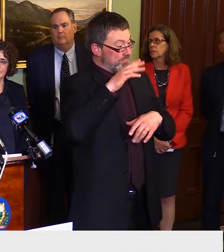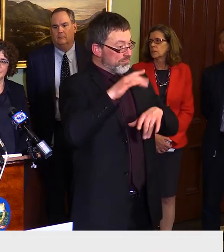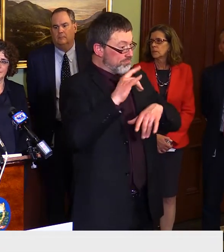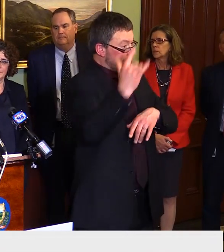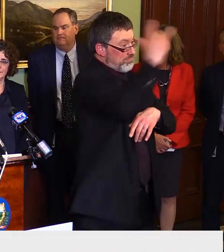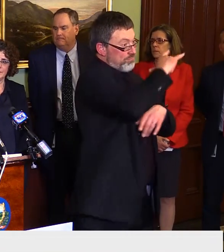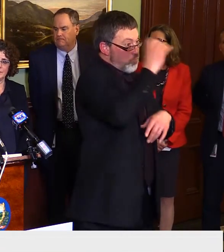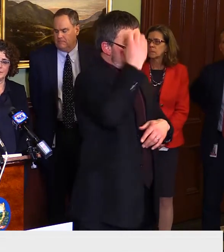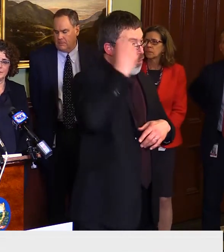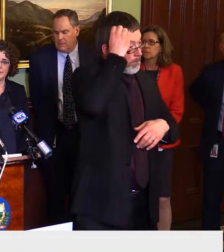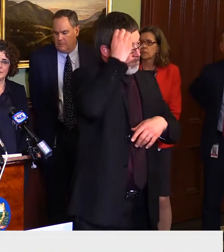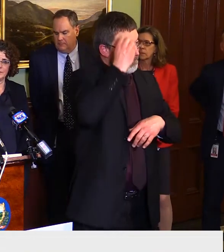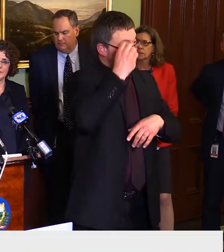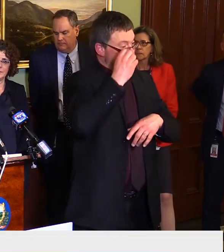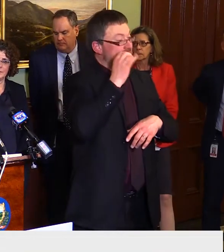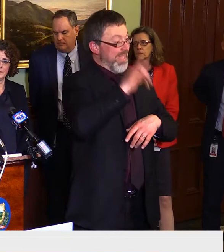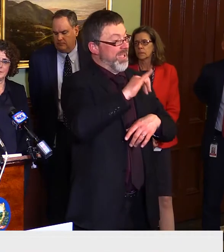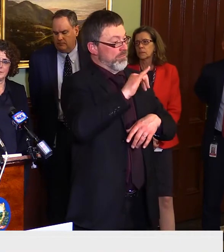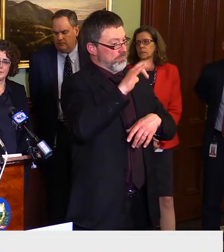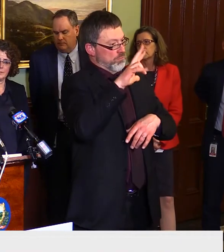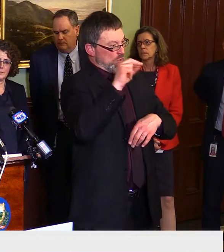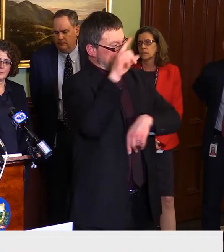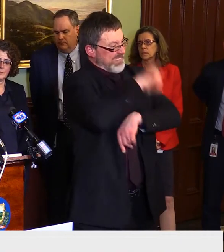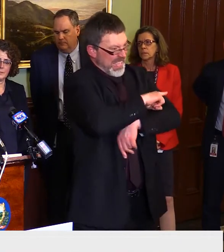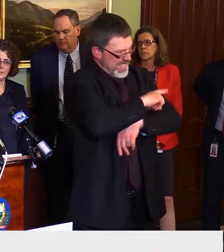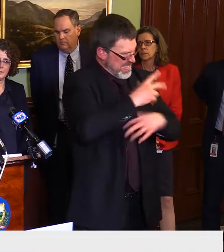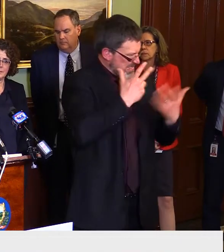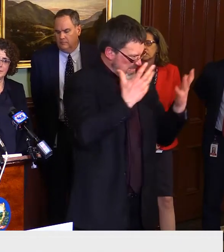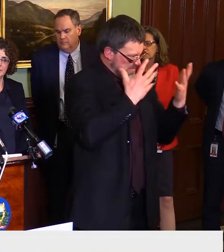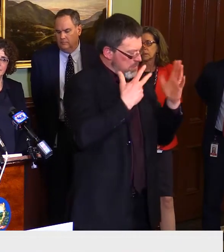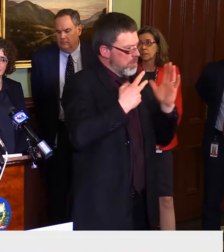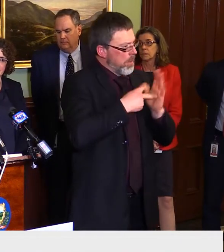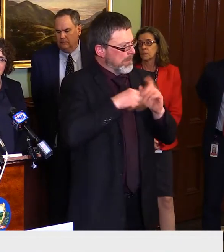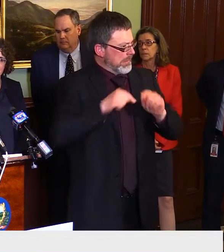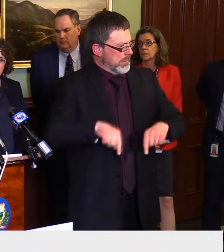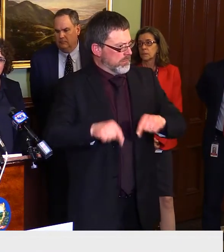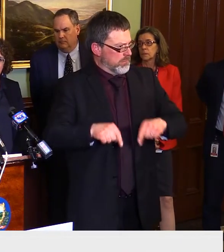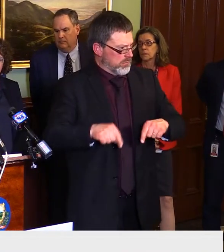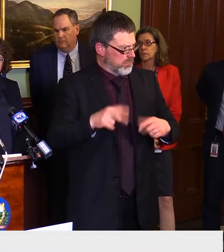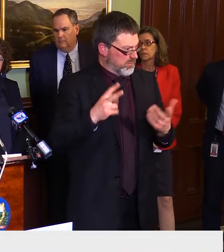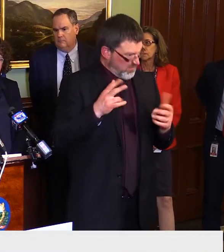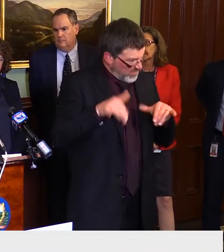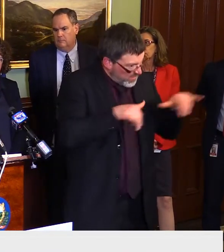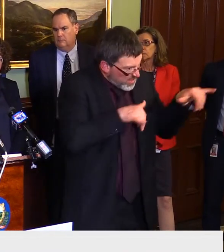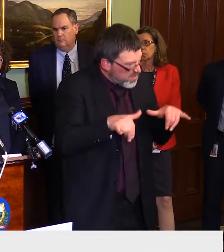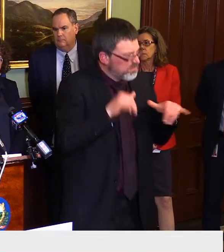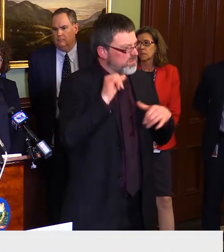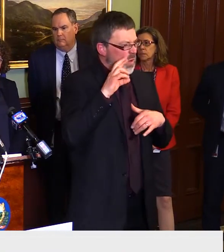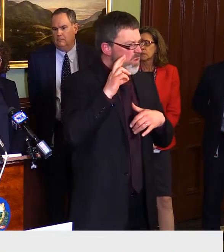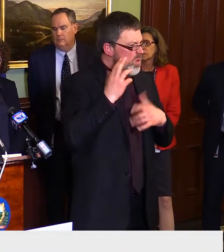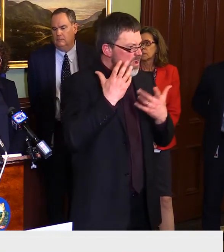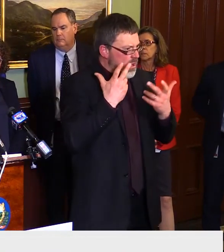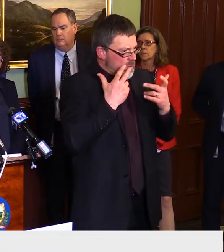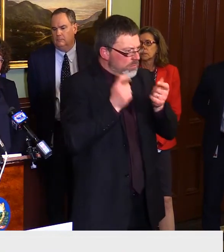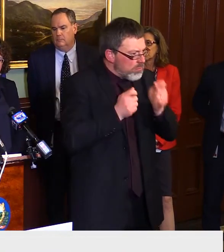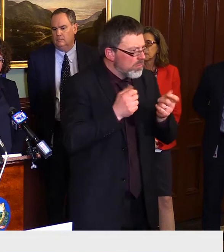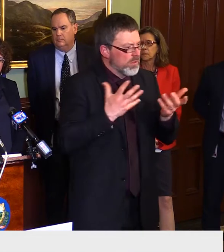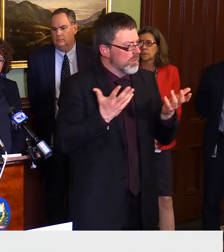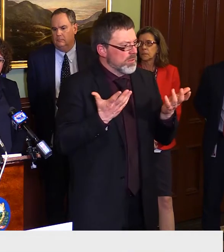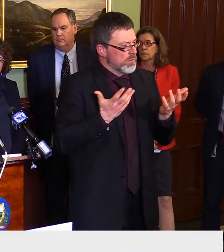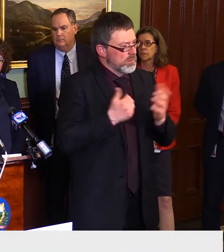certainly what we're doing with the non-essential travel for state employees is something to keep that in mind